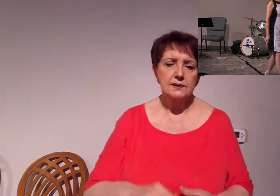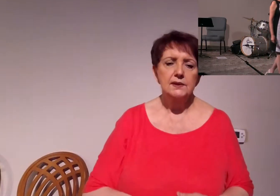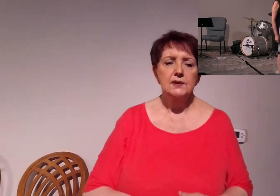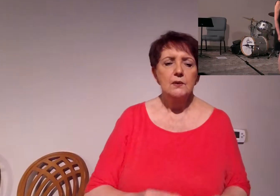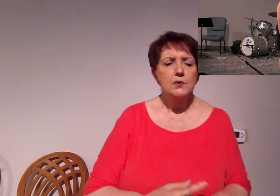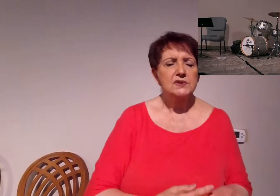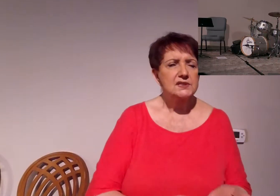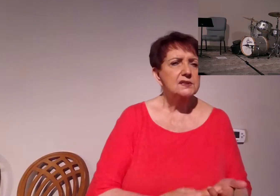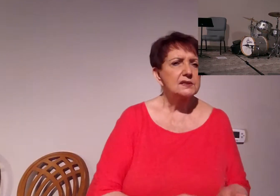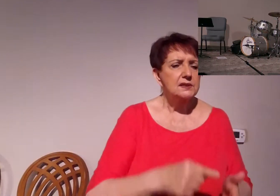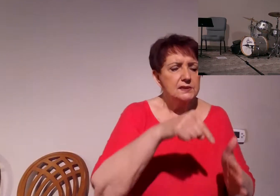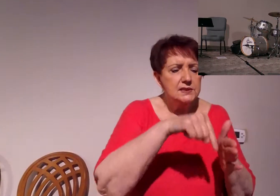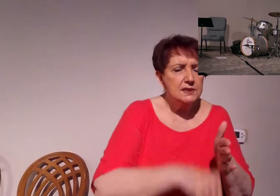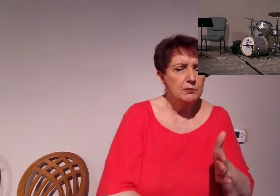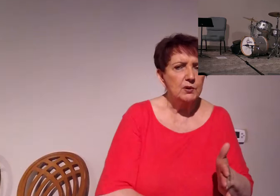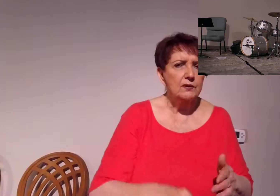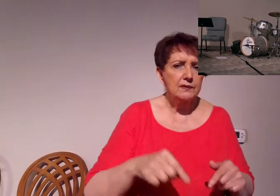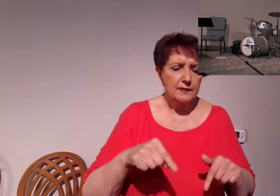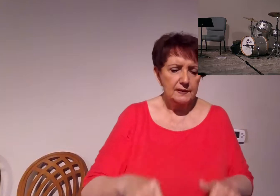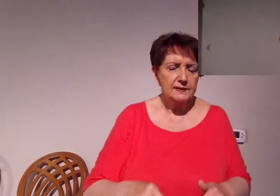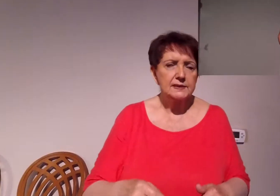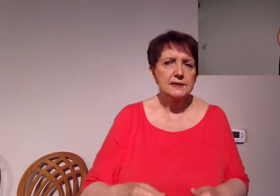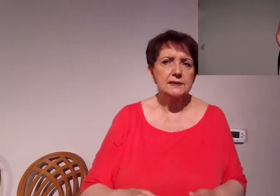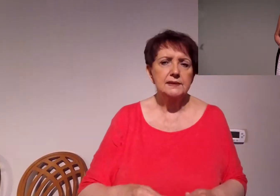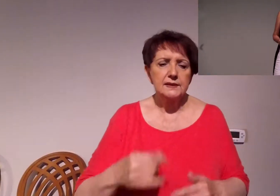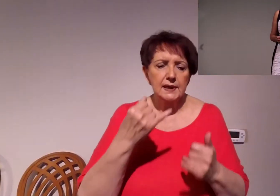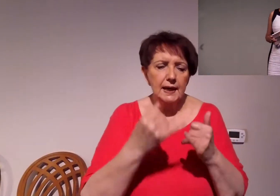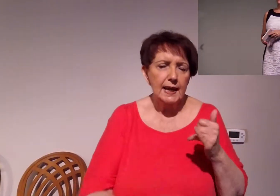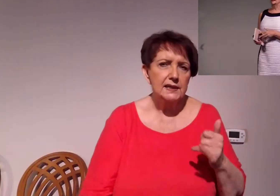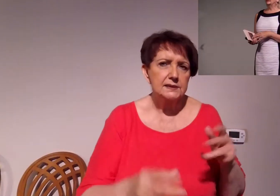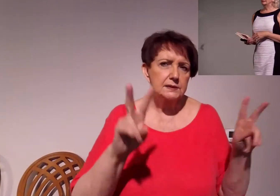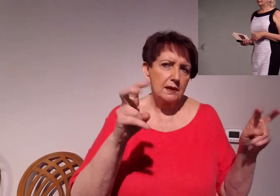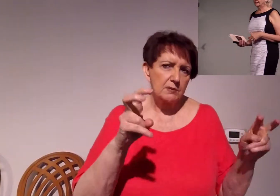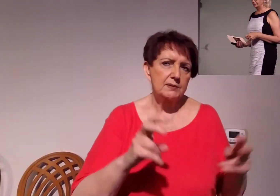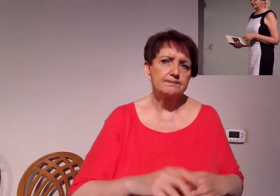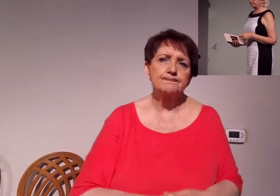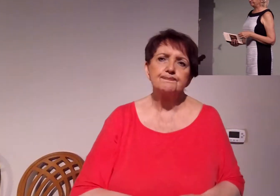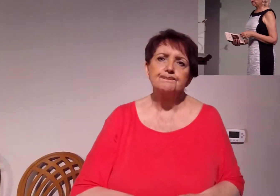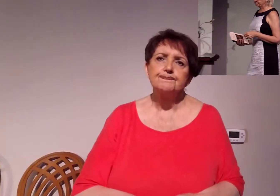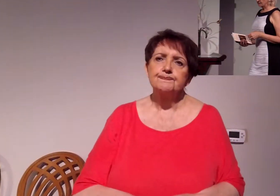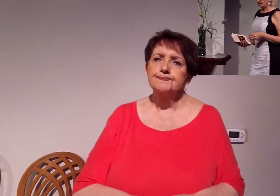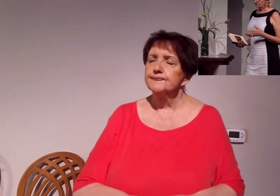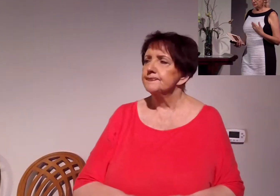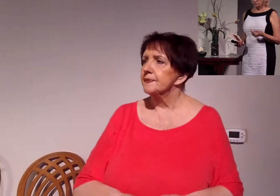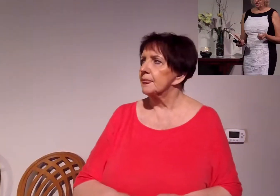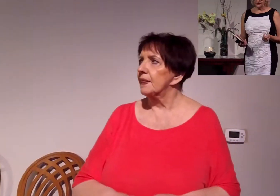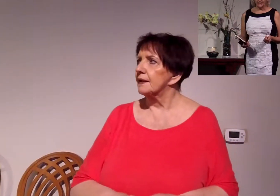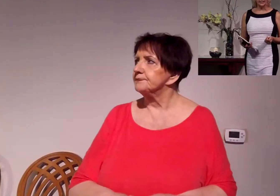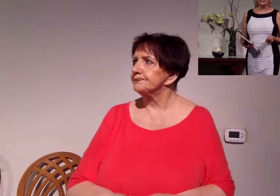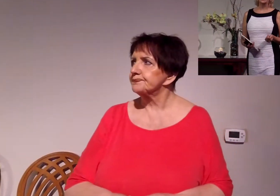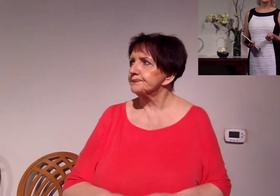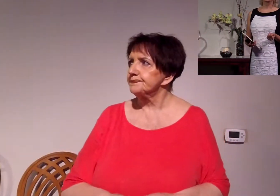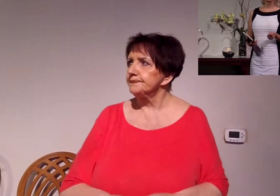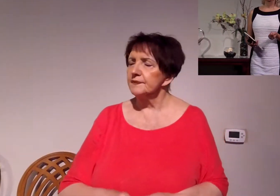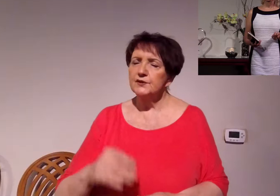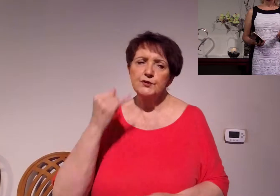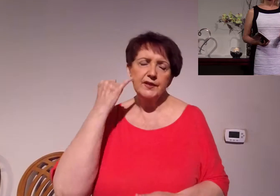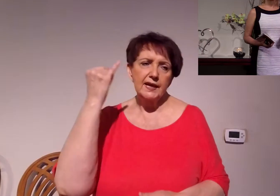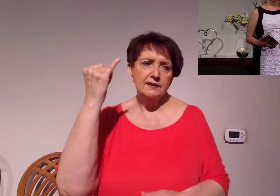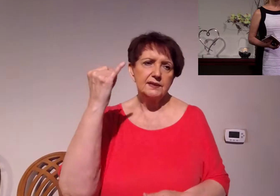in this last little bit, in this last topic today, into this